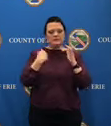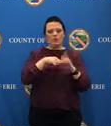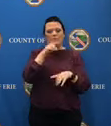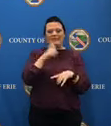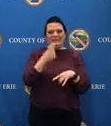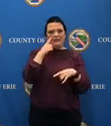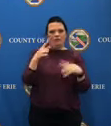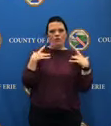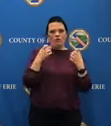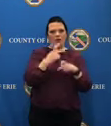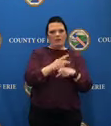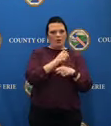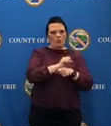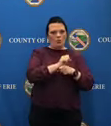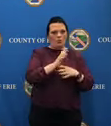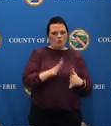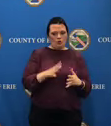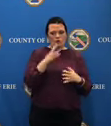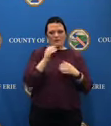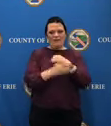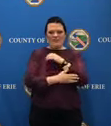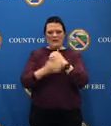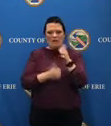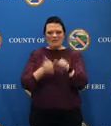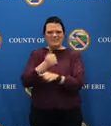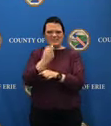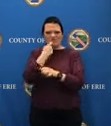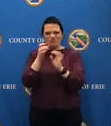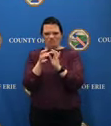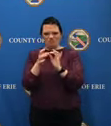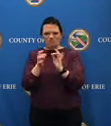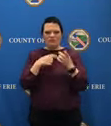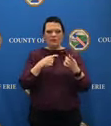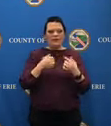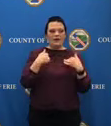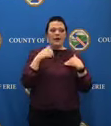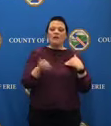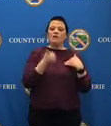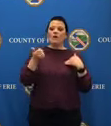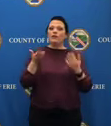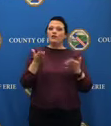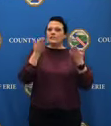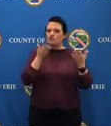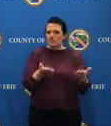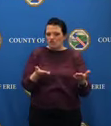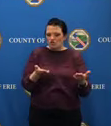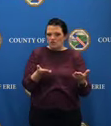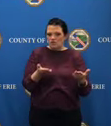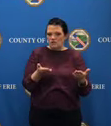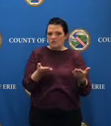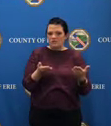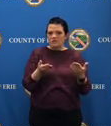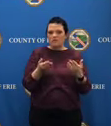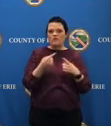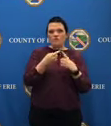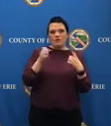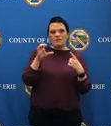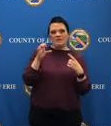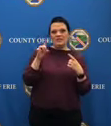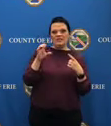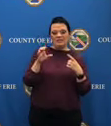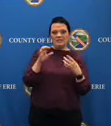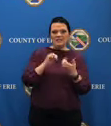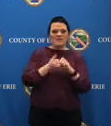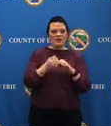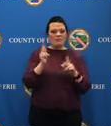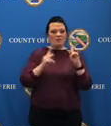healthcare workers, as our county executive just mentioned. There are some other suggestions by CDC of how people